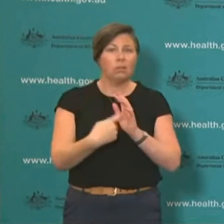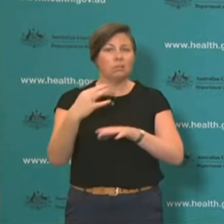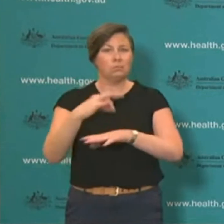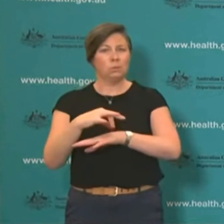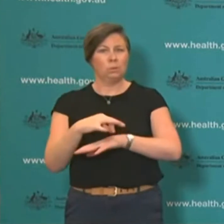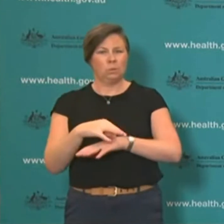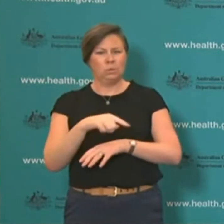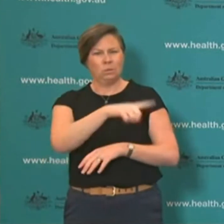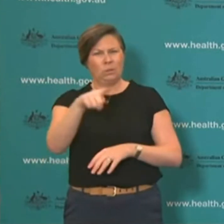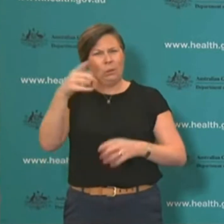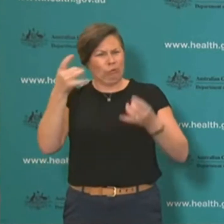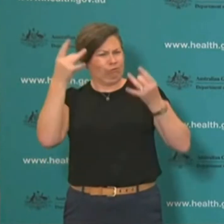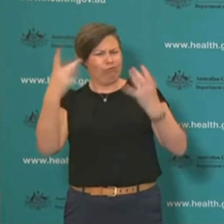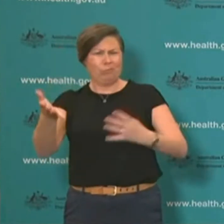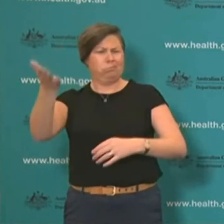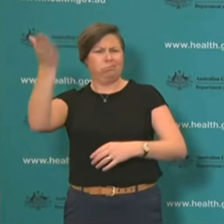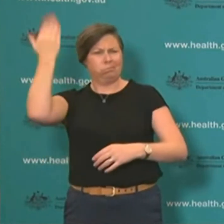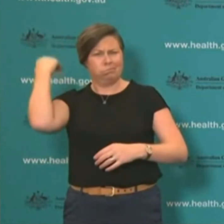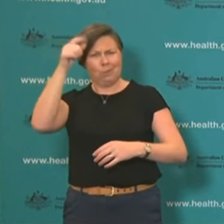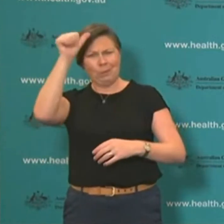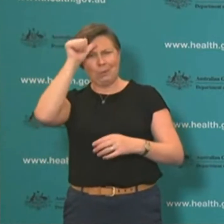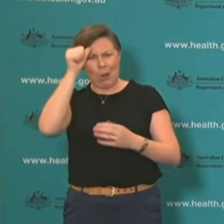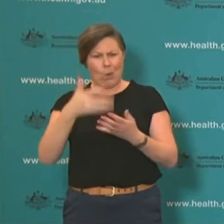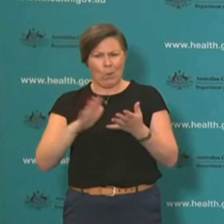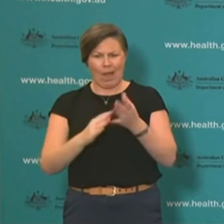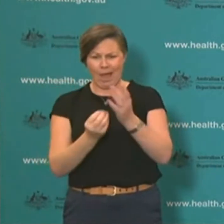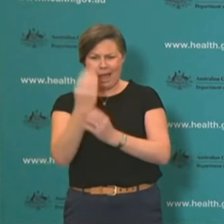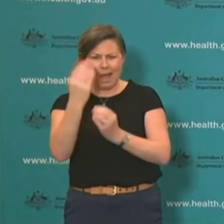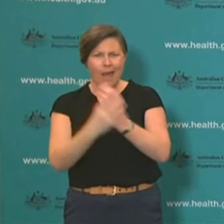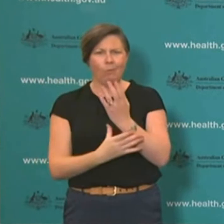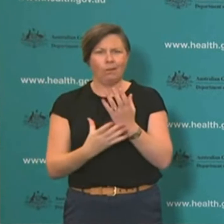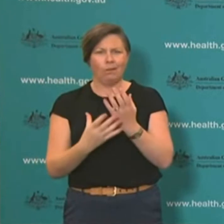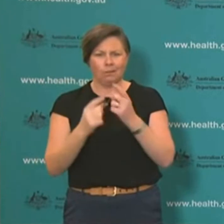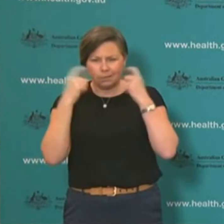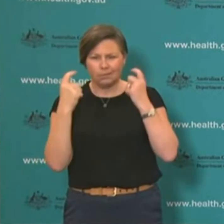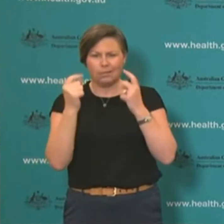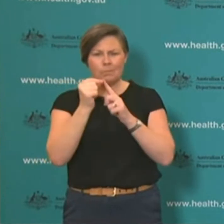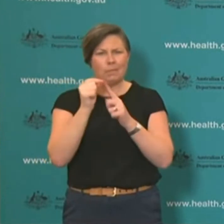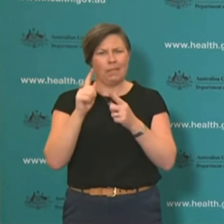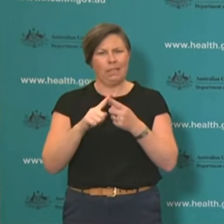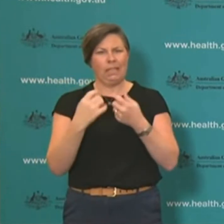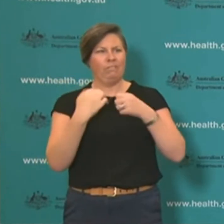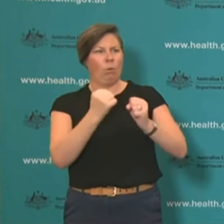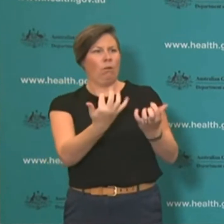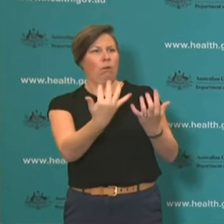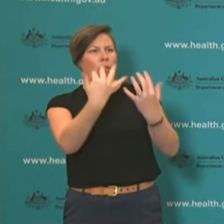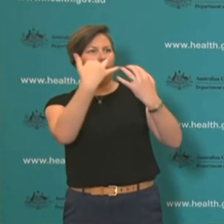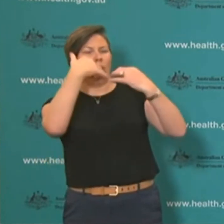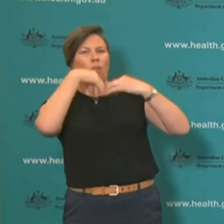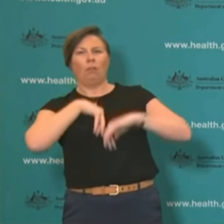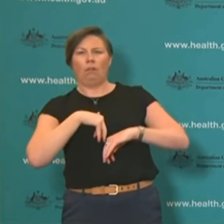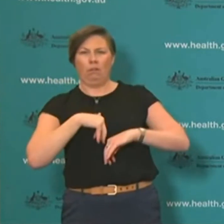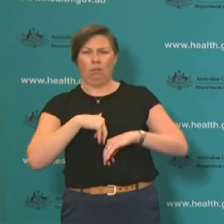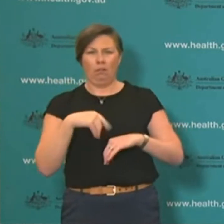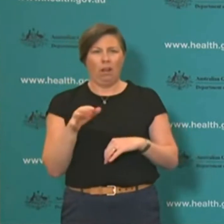course. These, what we call contact and droplet precautions or airborne precautions, have been part of residential and